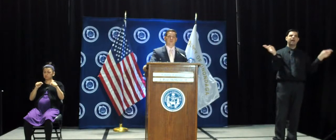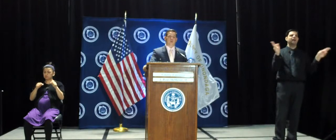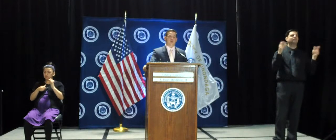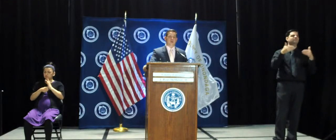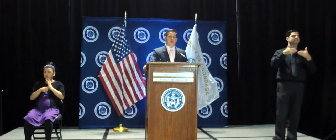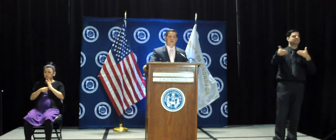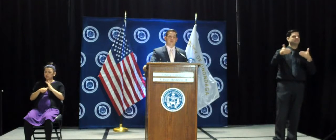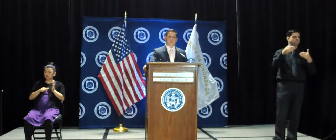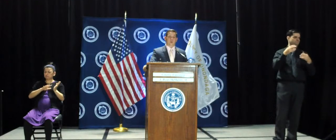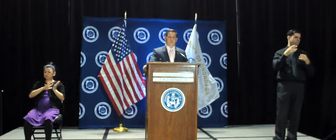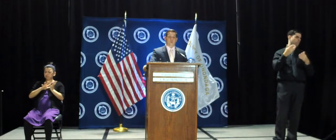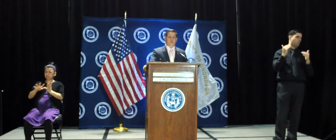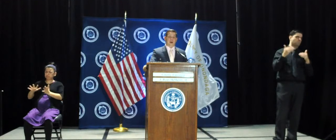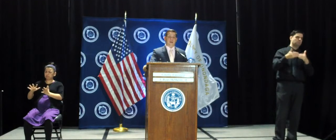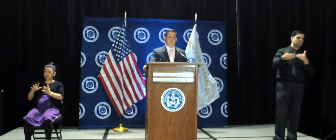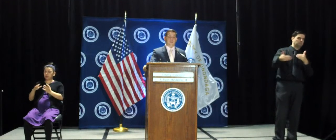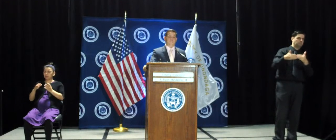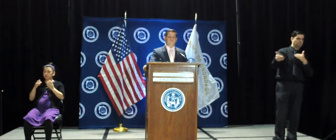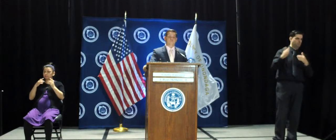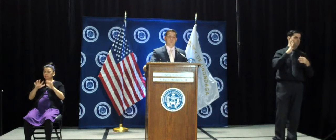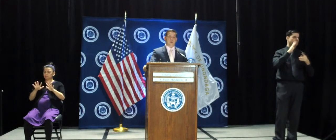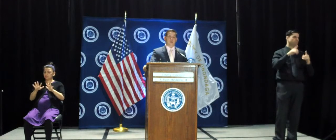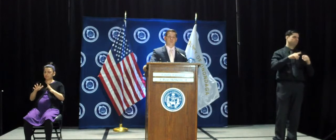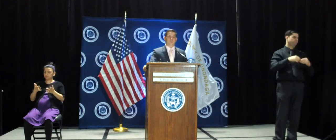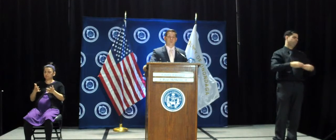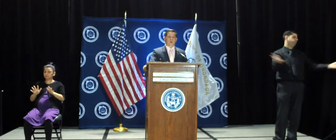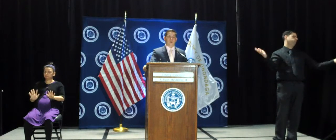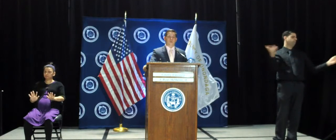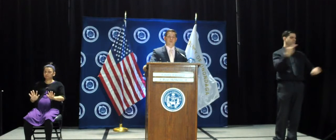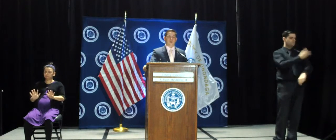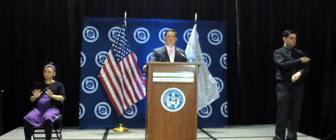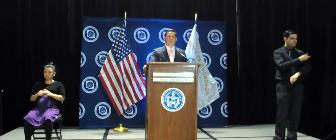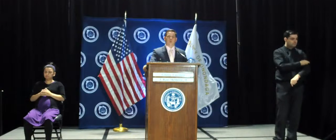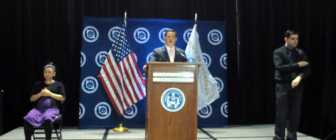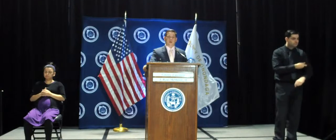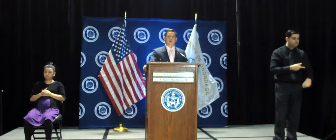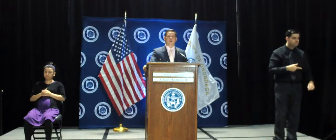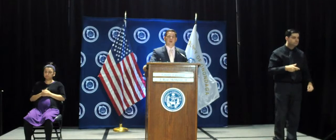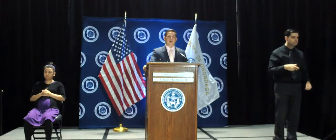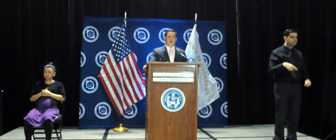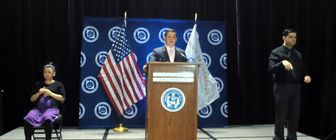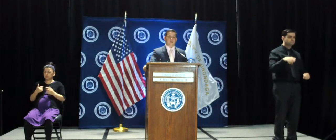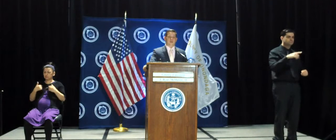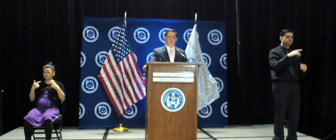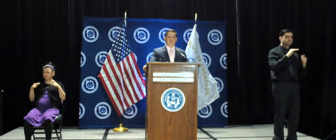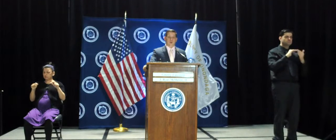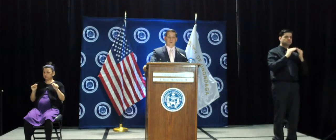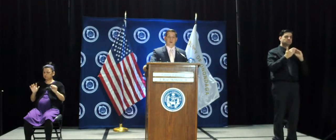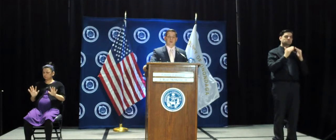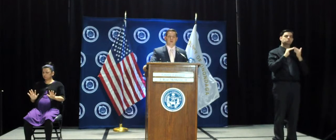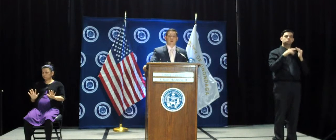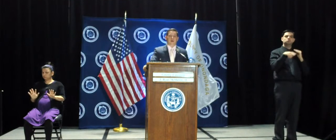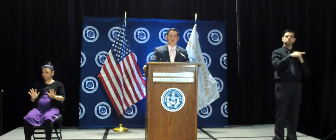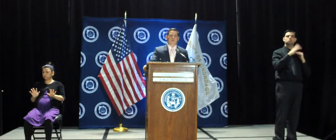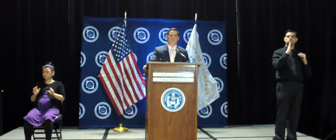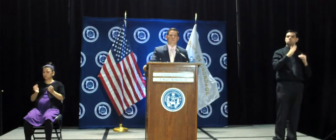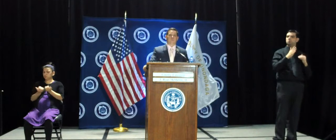health community. I think we're going to respond, and I hope we're right. I think we know